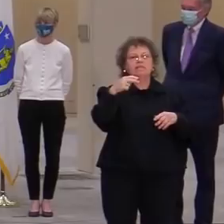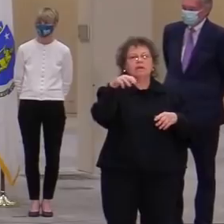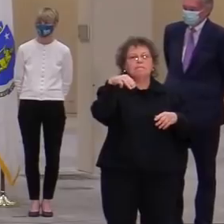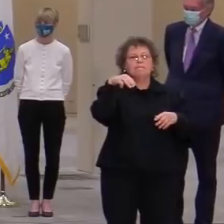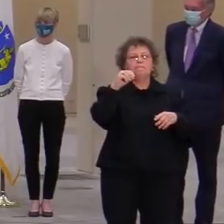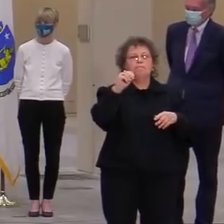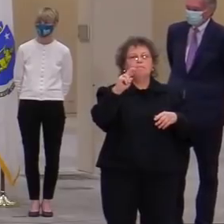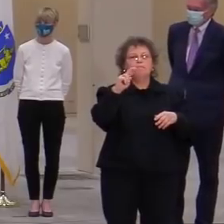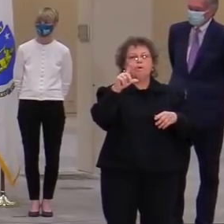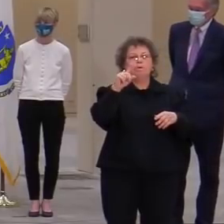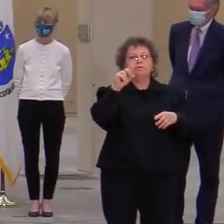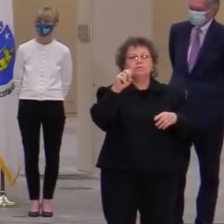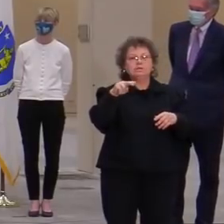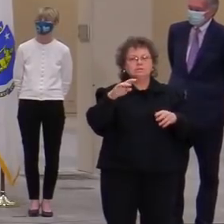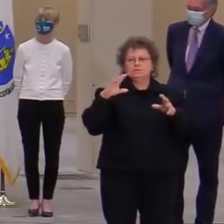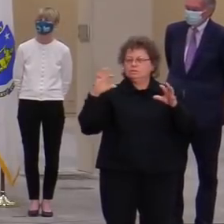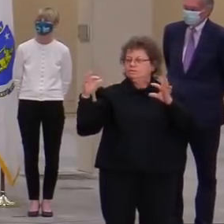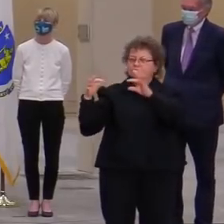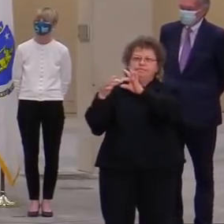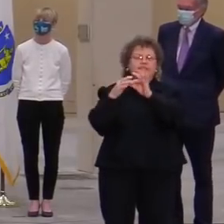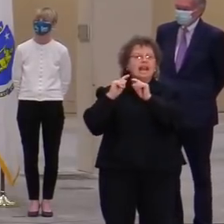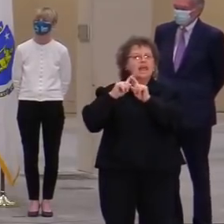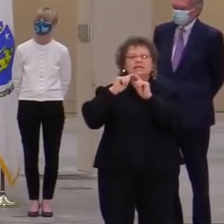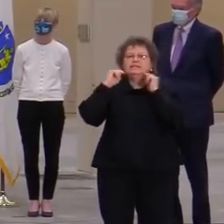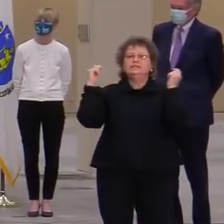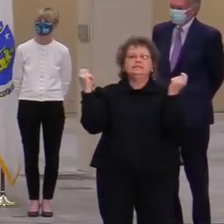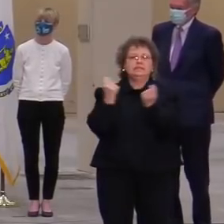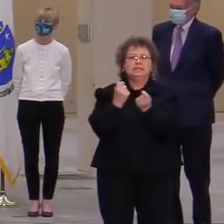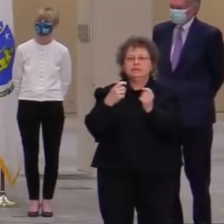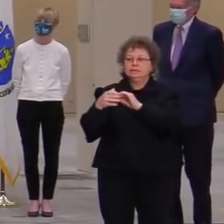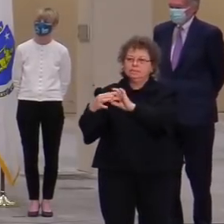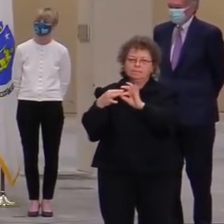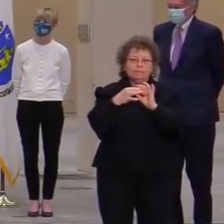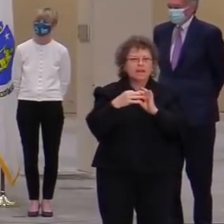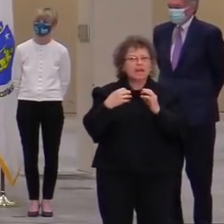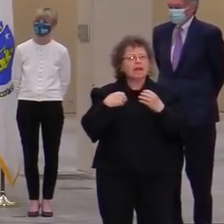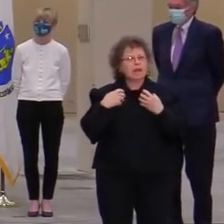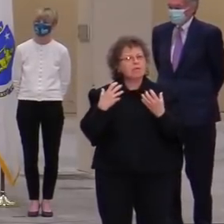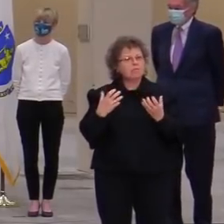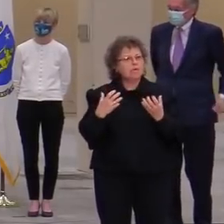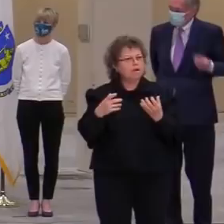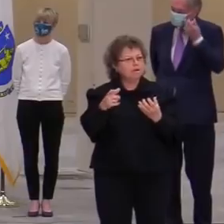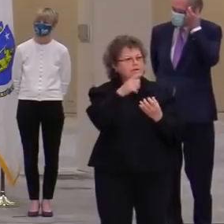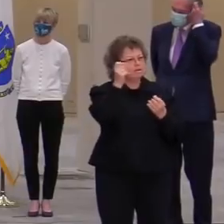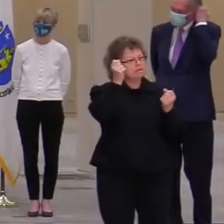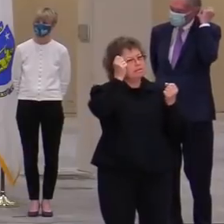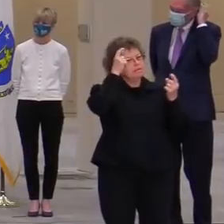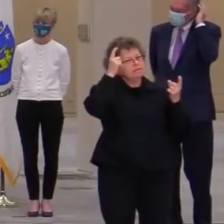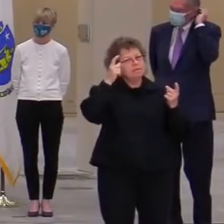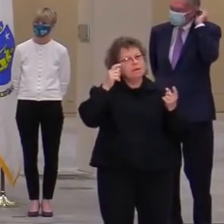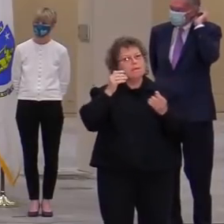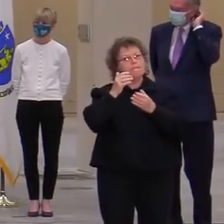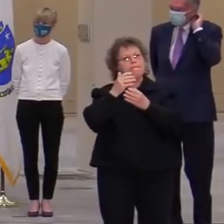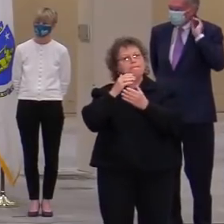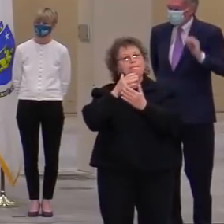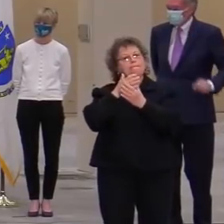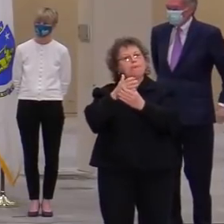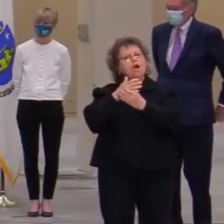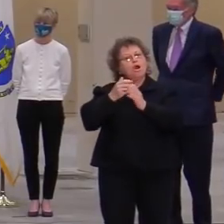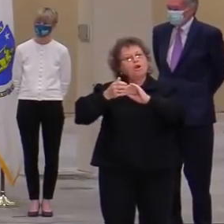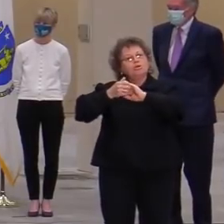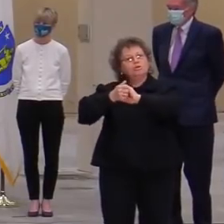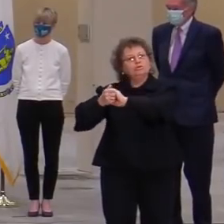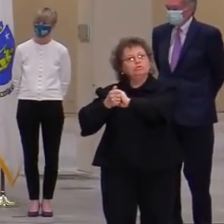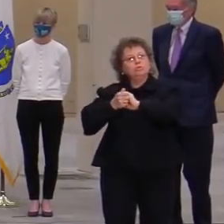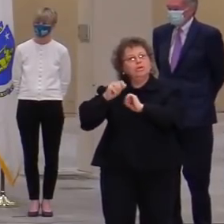and we've worked with our partners here, and I want to make one thing perfectly clear. It has been a partnership with the governor,